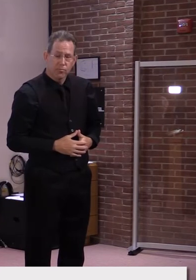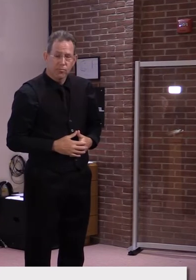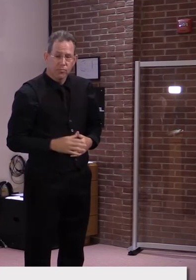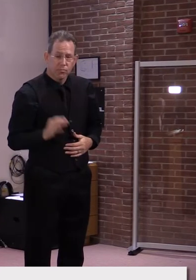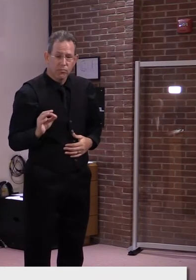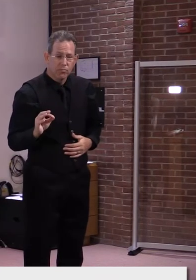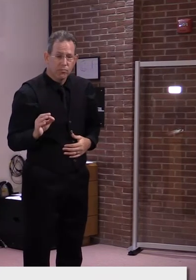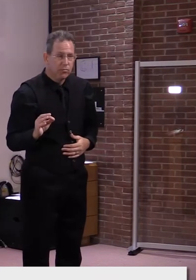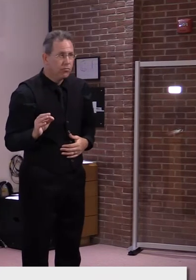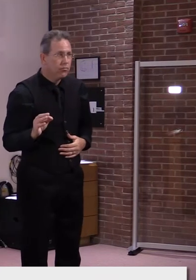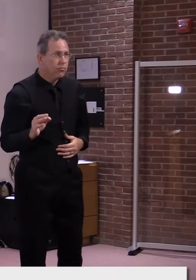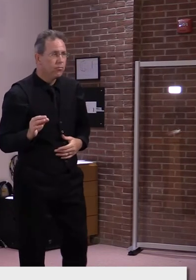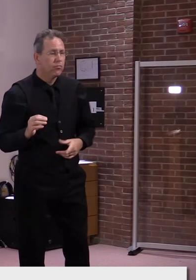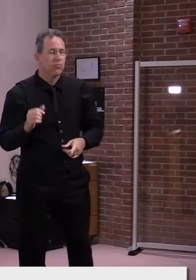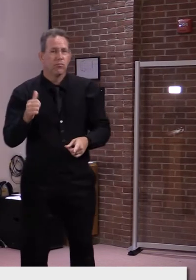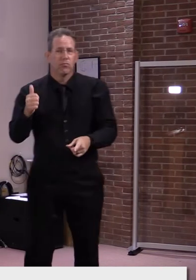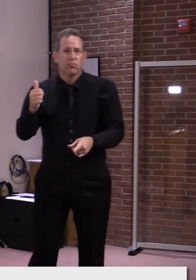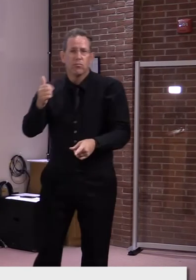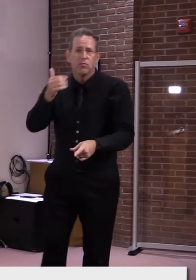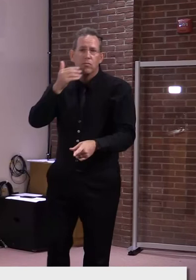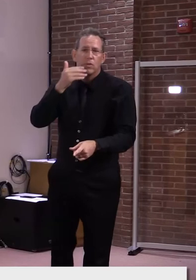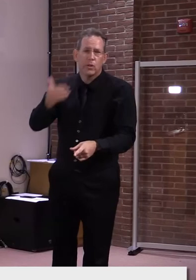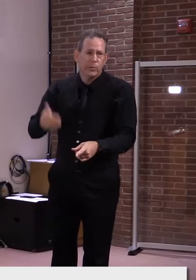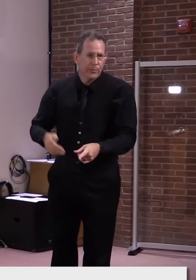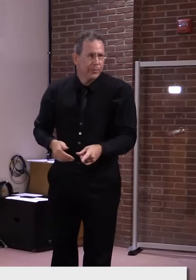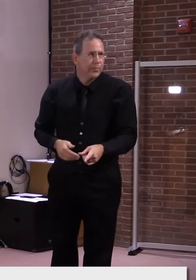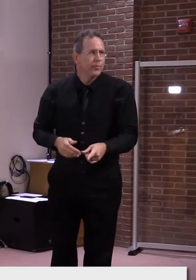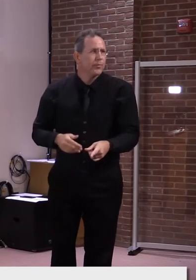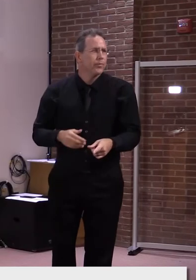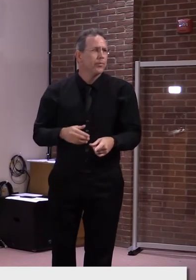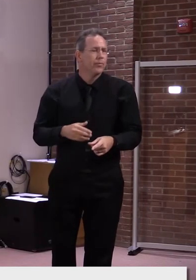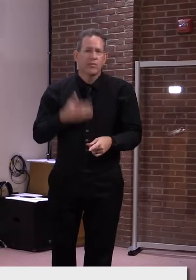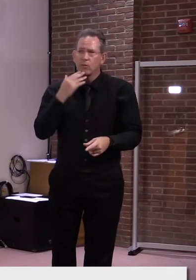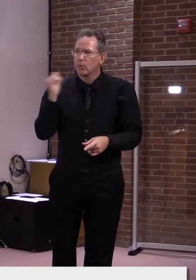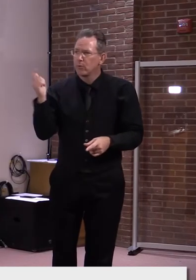Thank you, Secretary Smith, and thank you, Dr. Levine and Governor Scott.